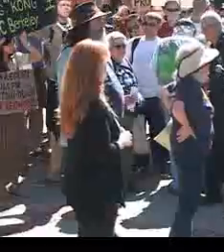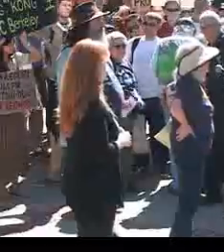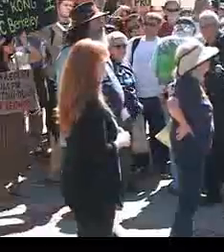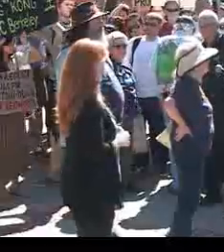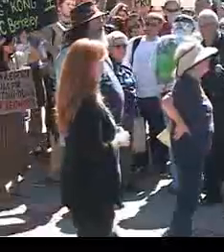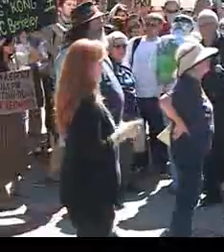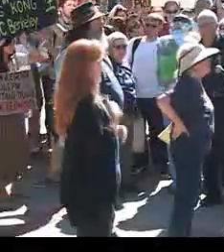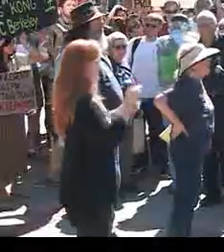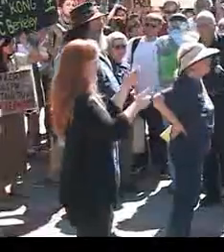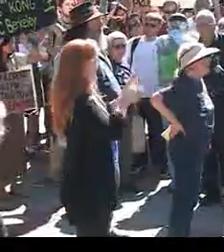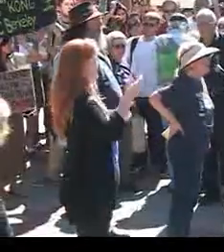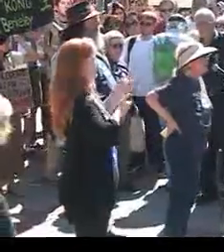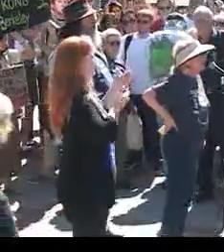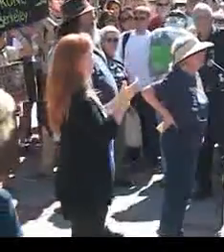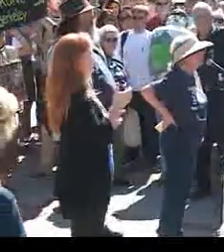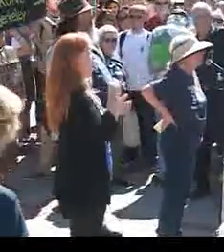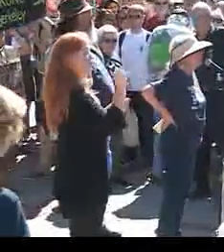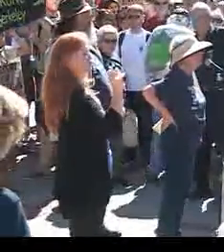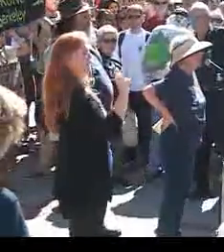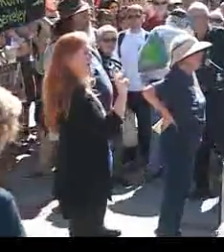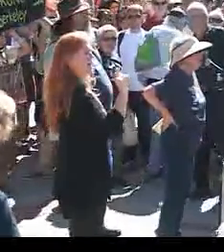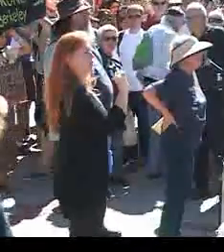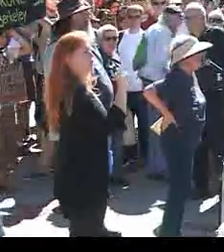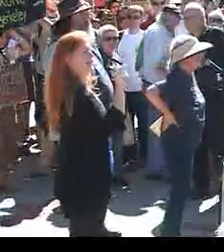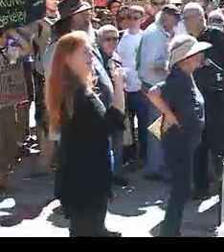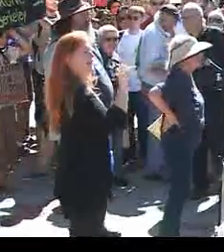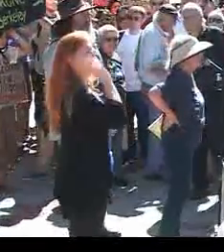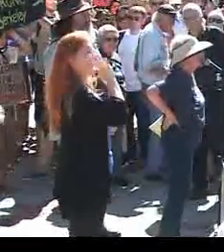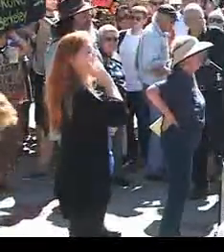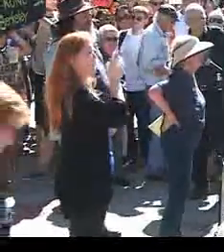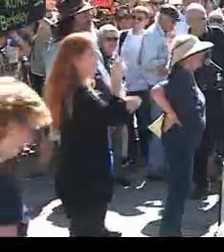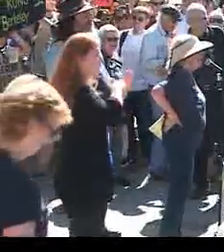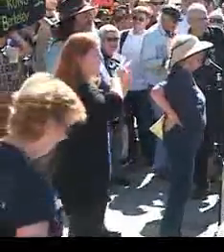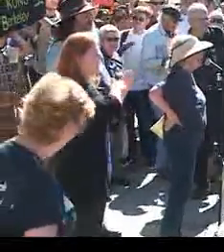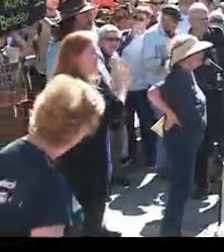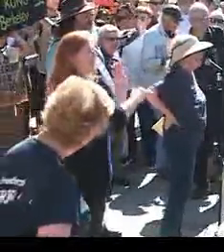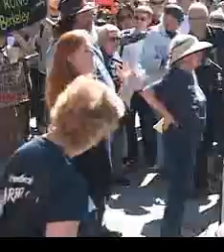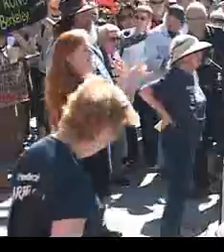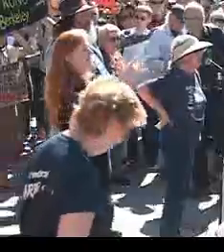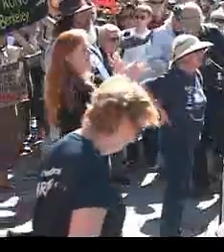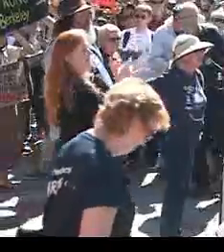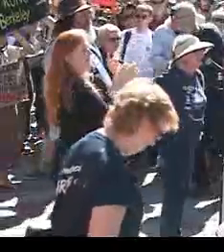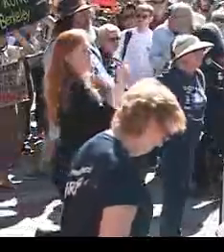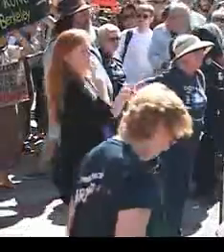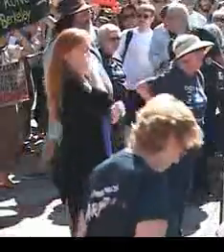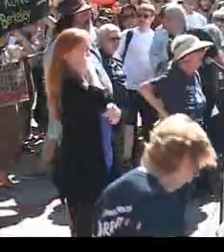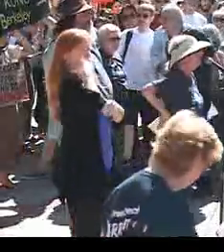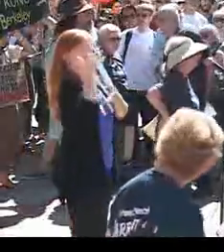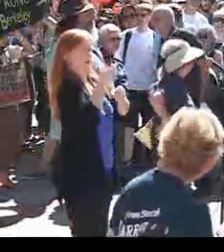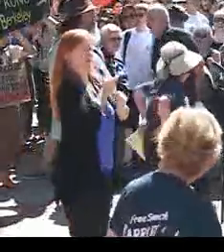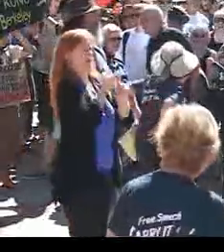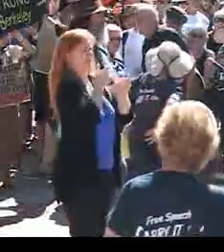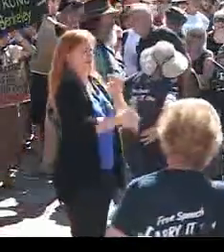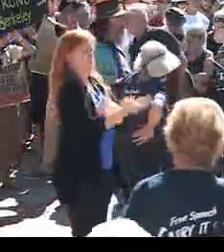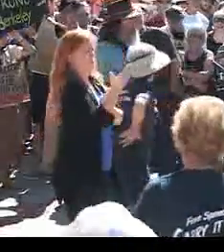So I'm going to introduce Jack Radey, who will read that message to you. It was just received this